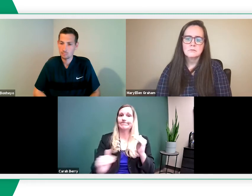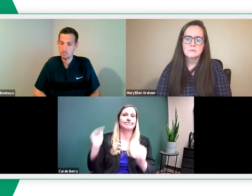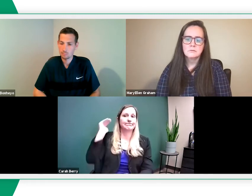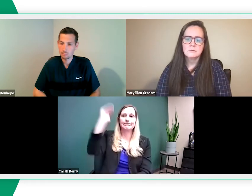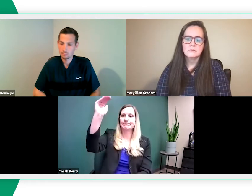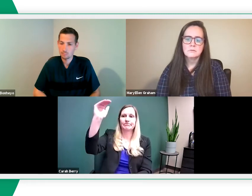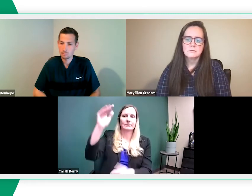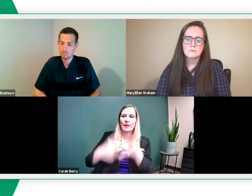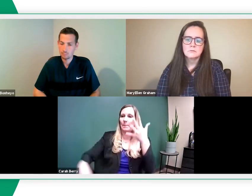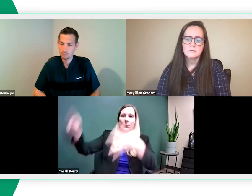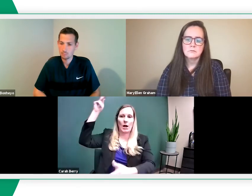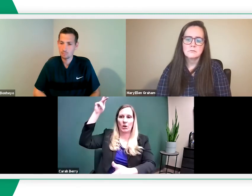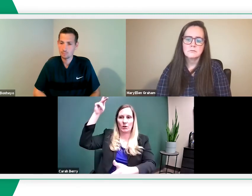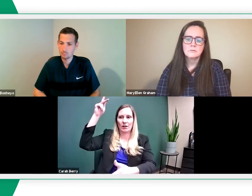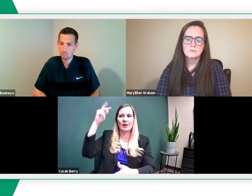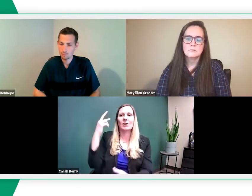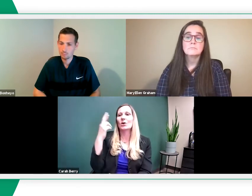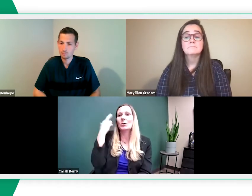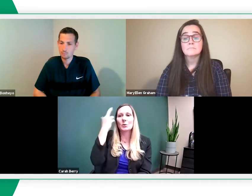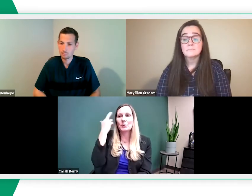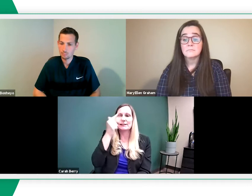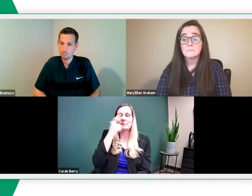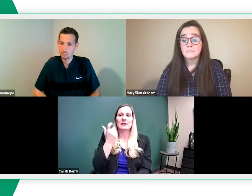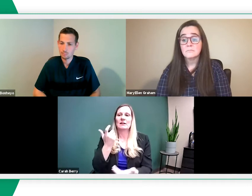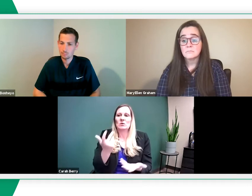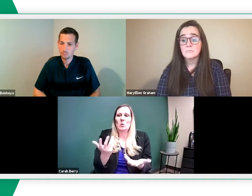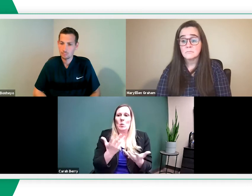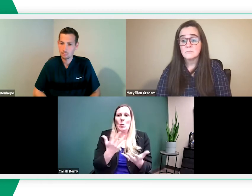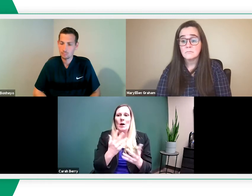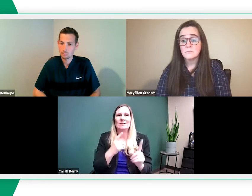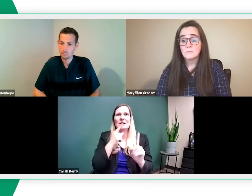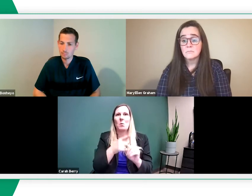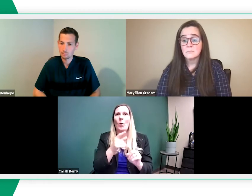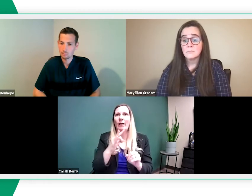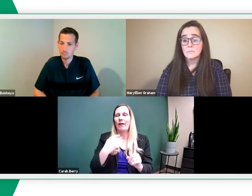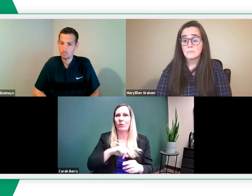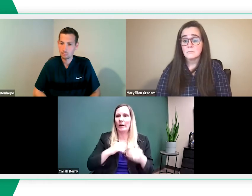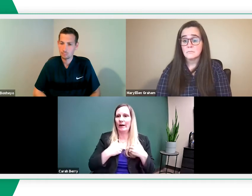I think that all schools should be doing it. It should be a high priority to have that.